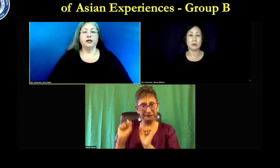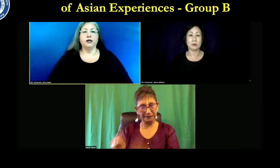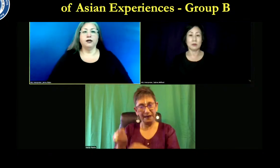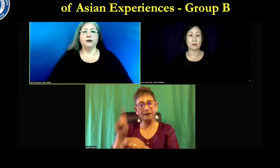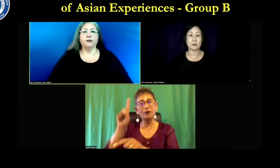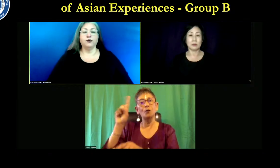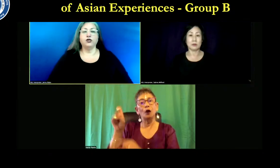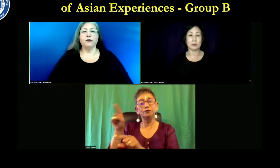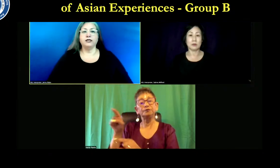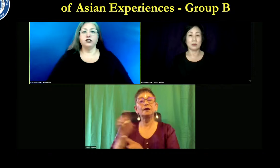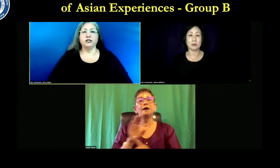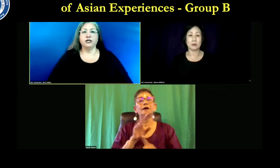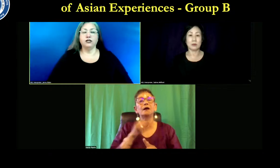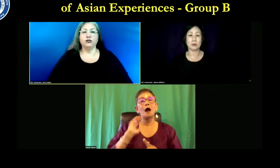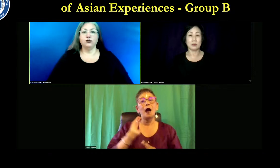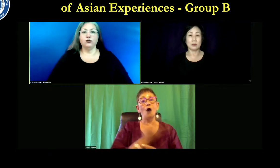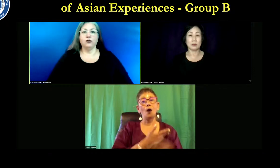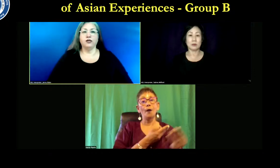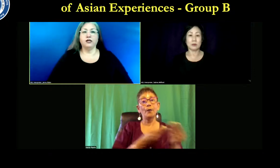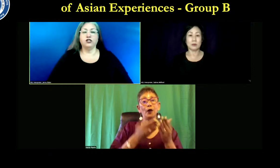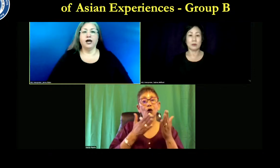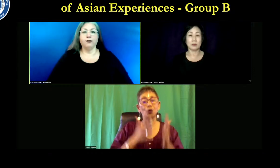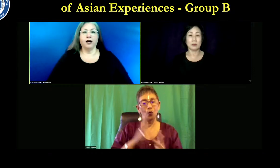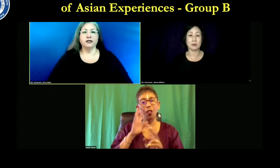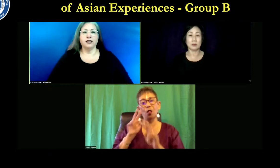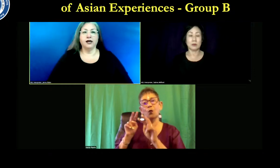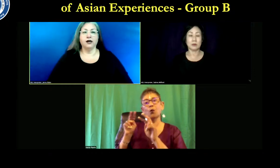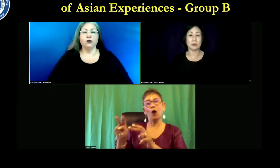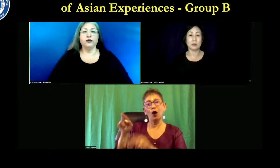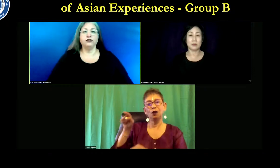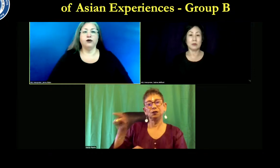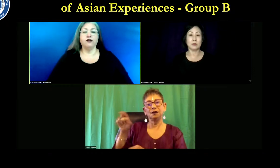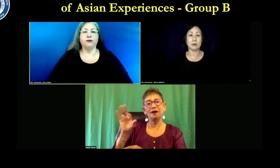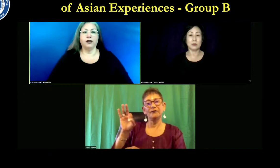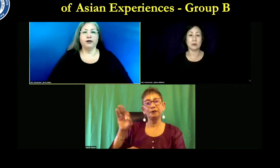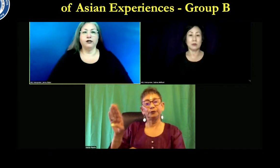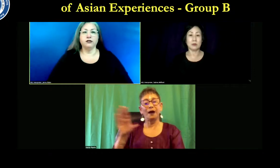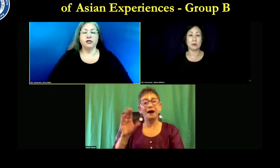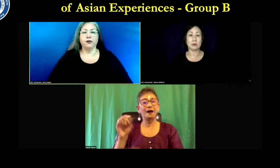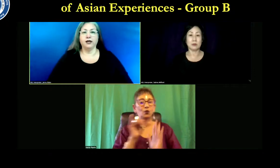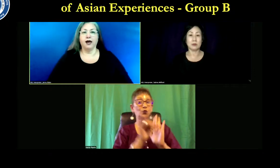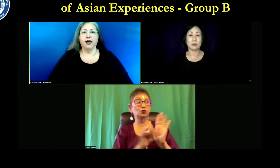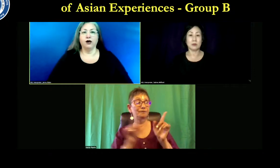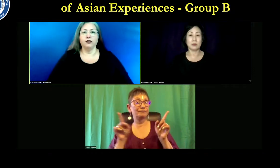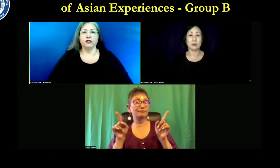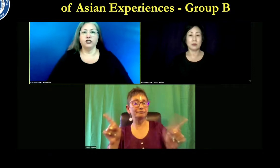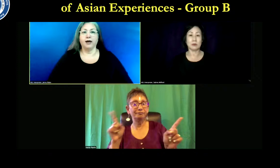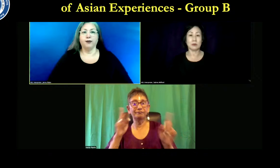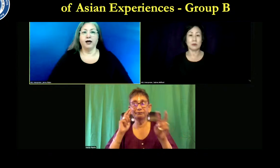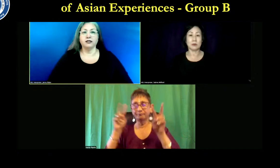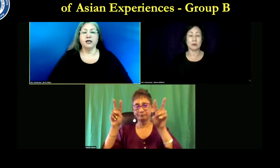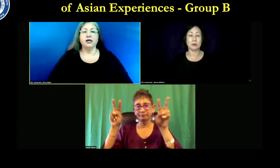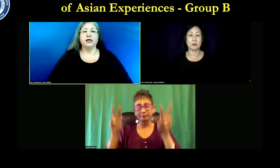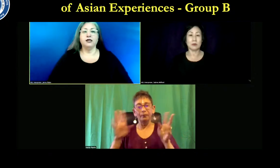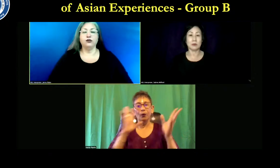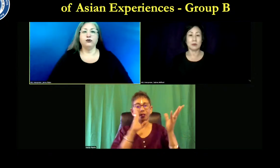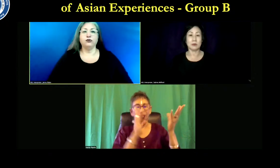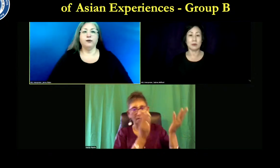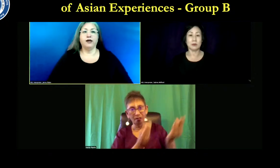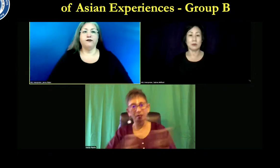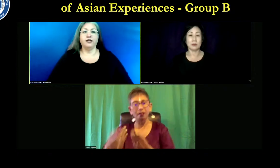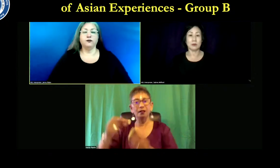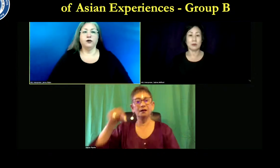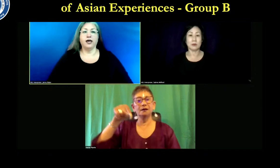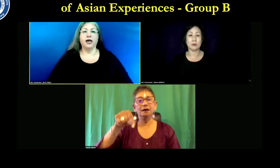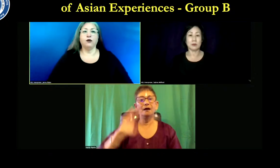You can put your messages into the chat box there. We do have moderators keeping an eye on the chat box in